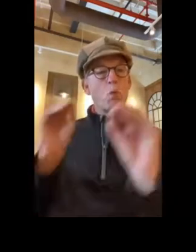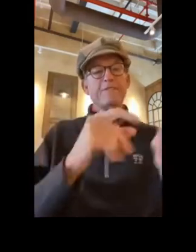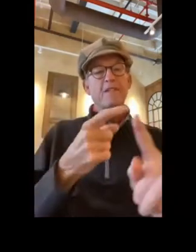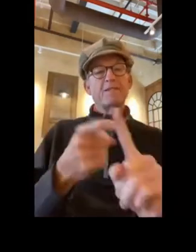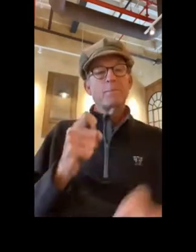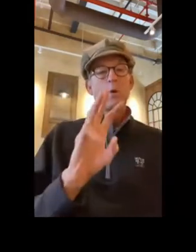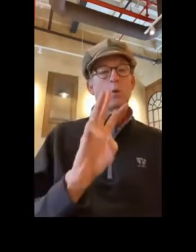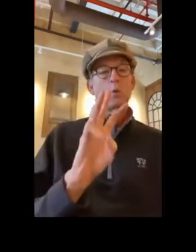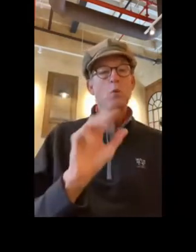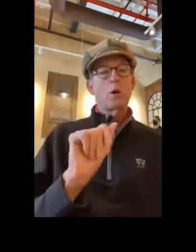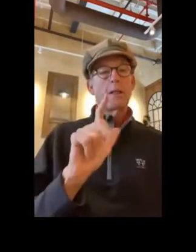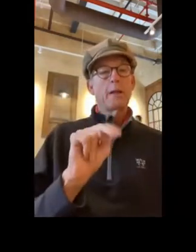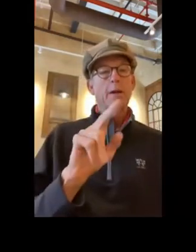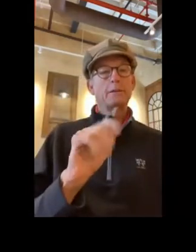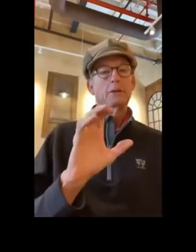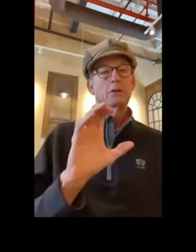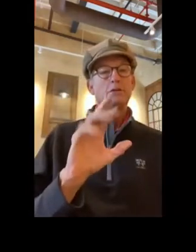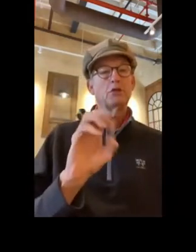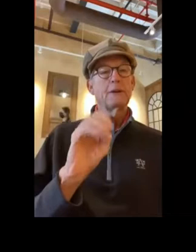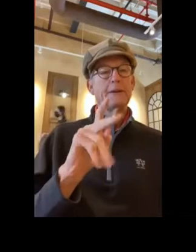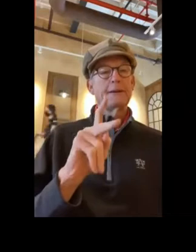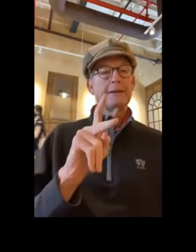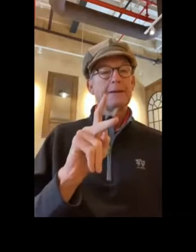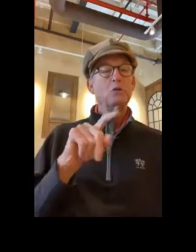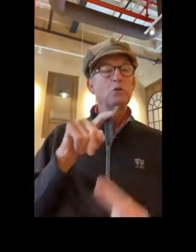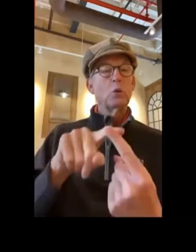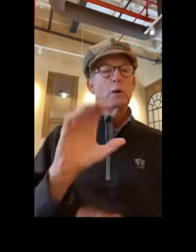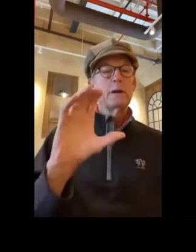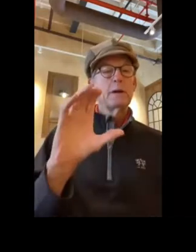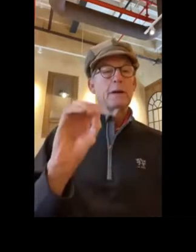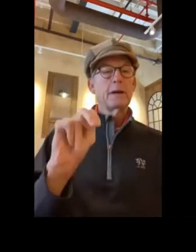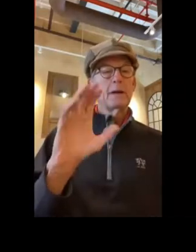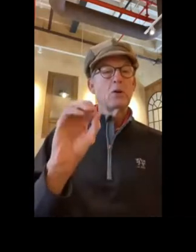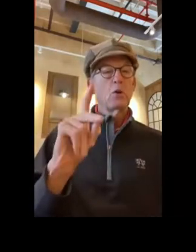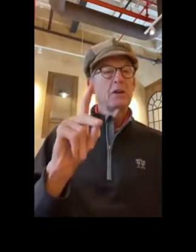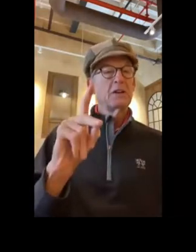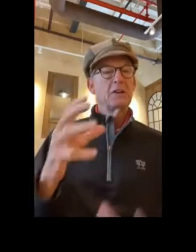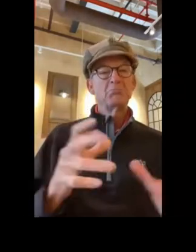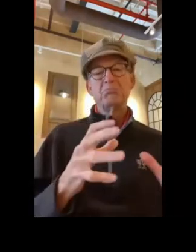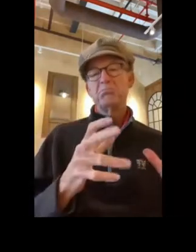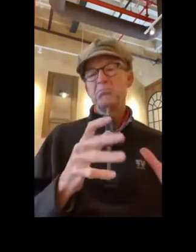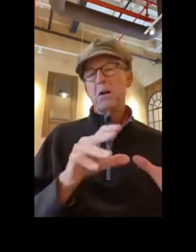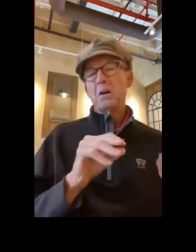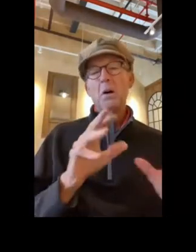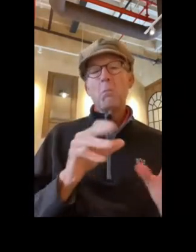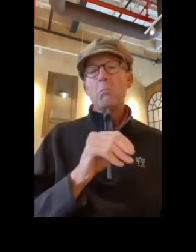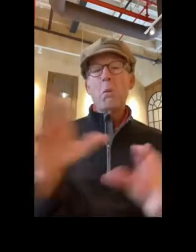And he helped me move from Walnut Creek to Concord.